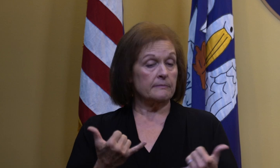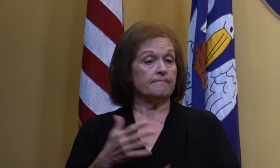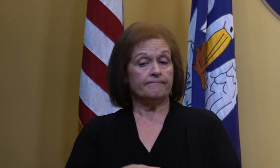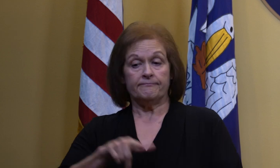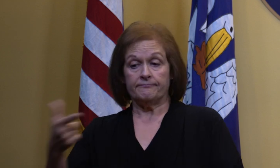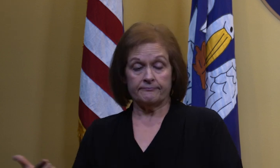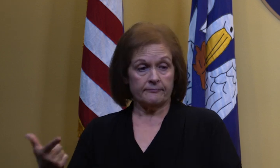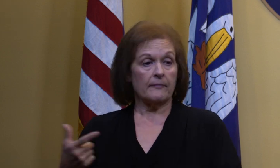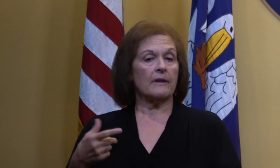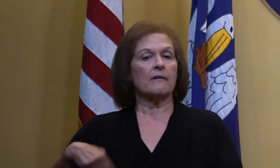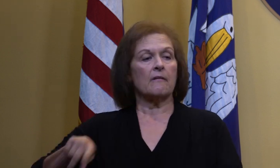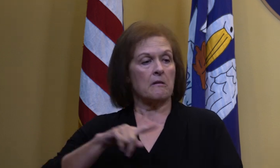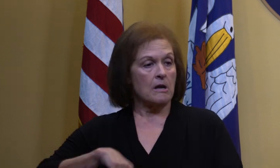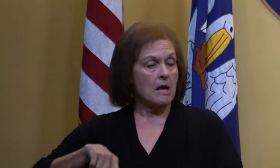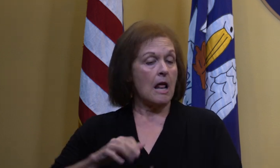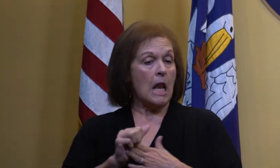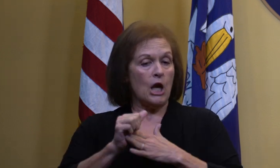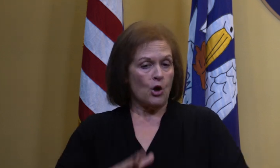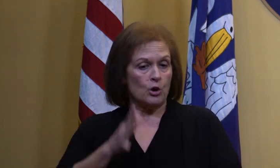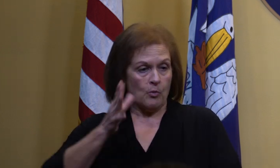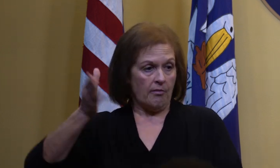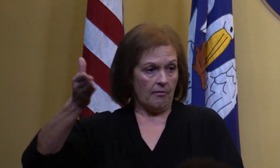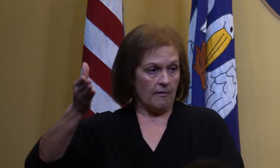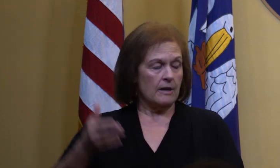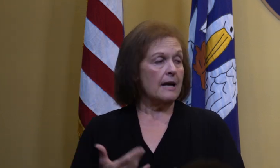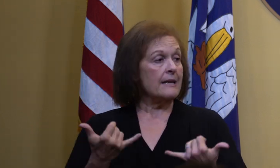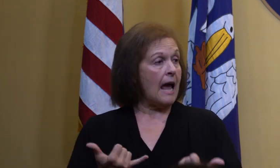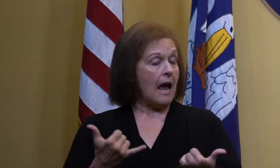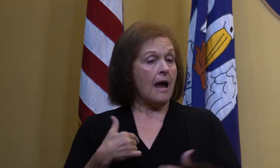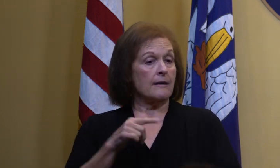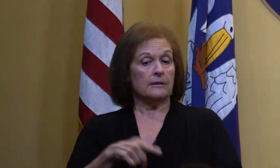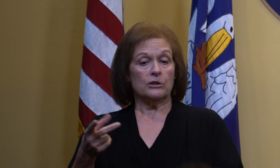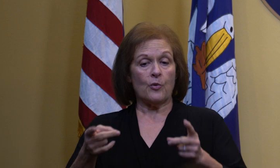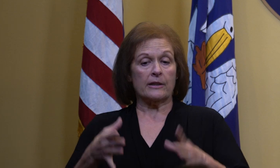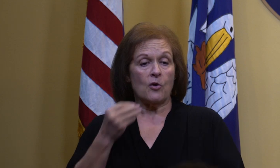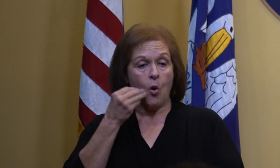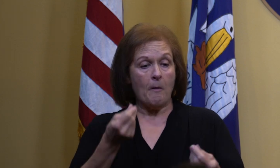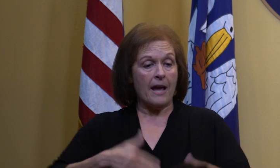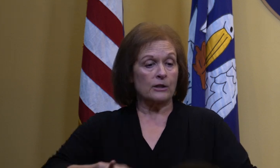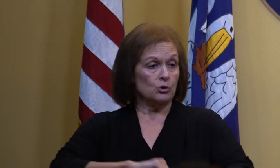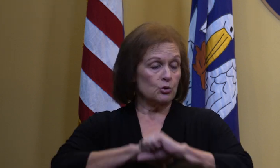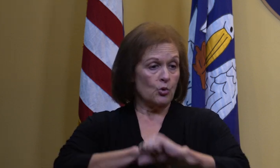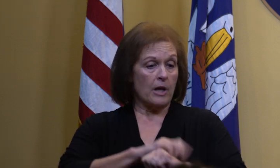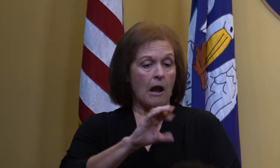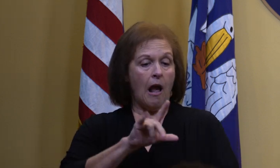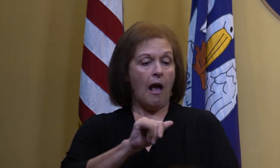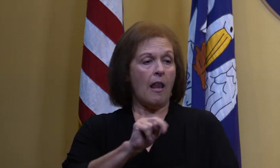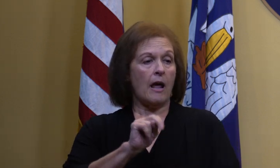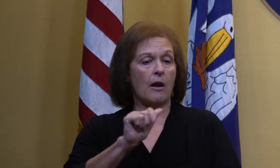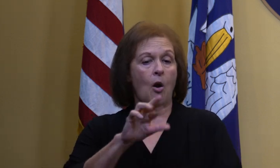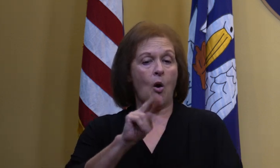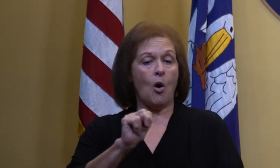hear from many of our leaders. I'm going to turn it over now to our Director of Homeland Security, Mr. Colin